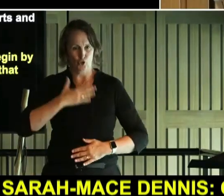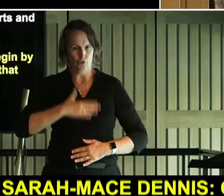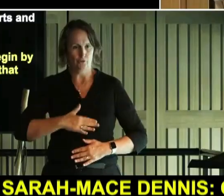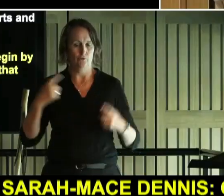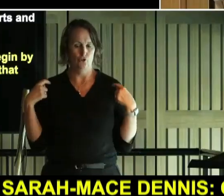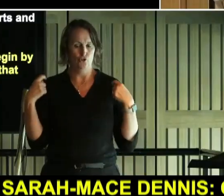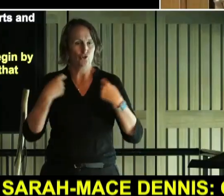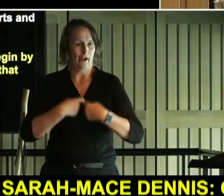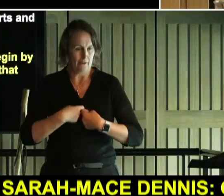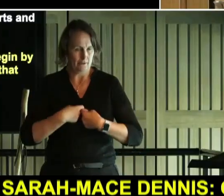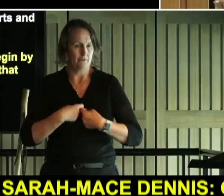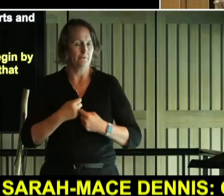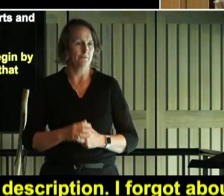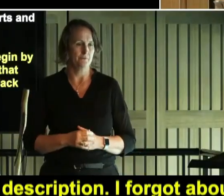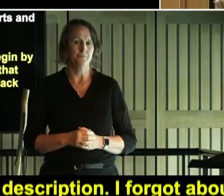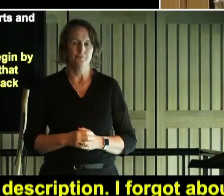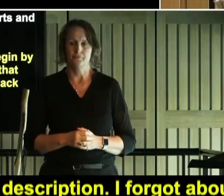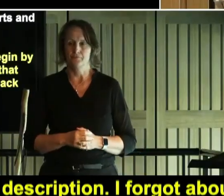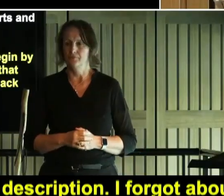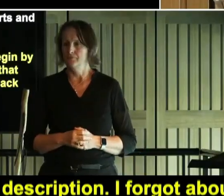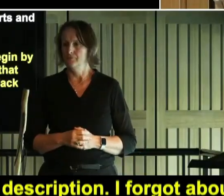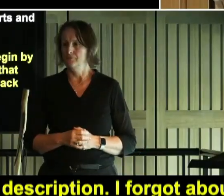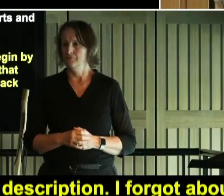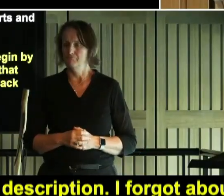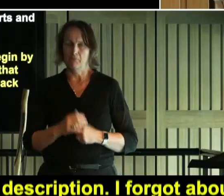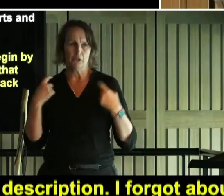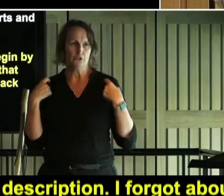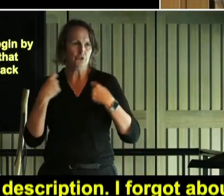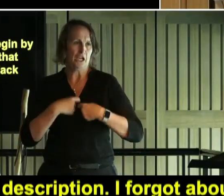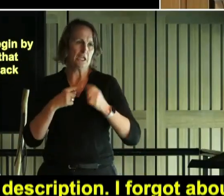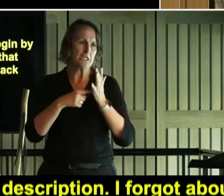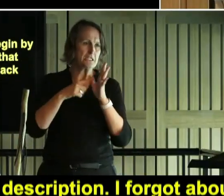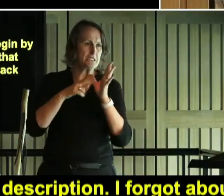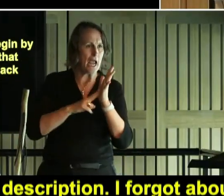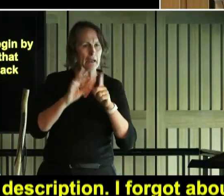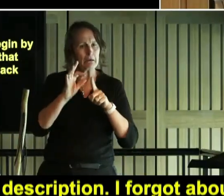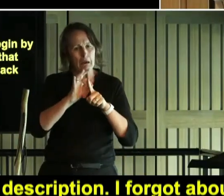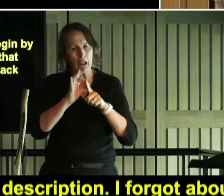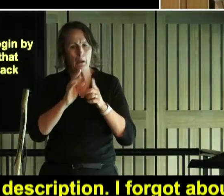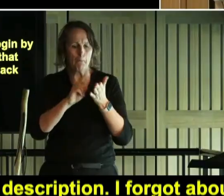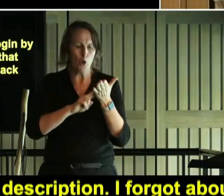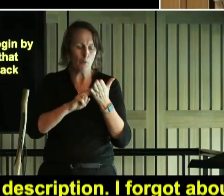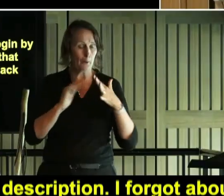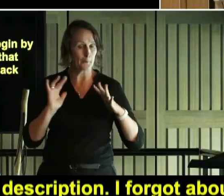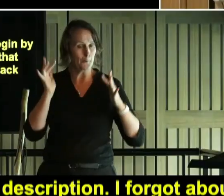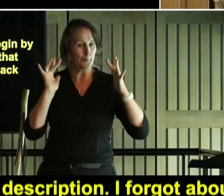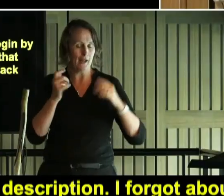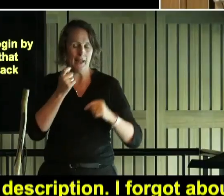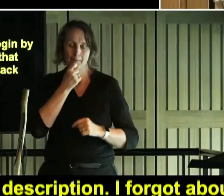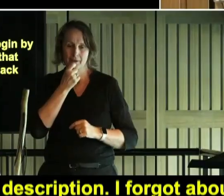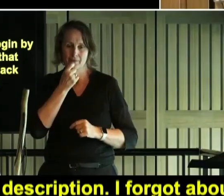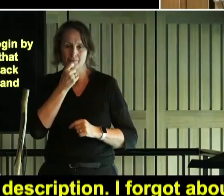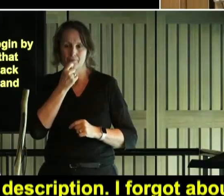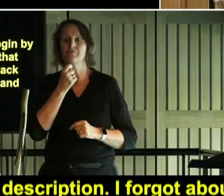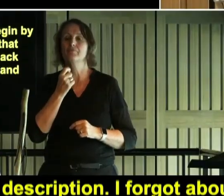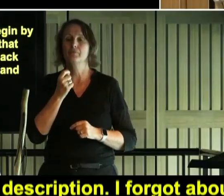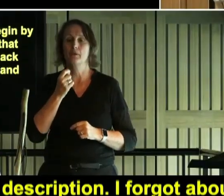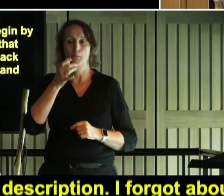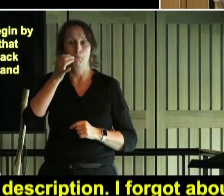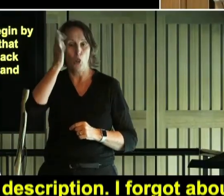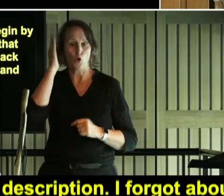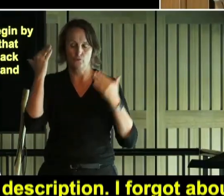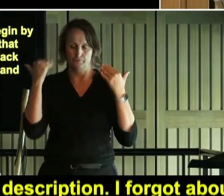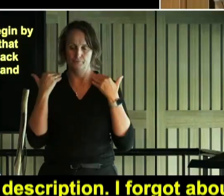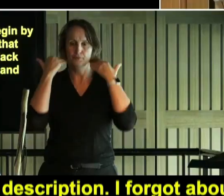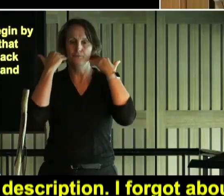a jacket over the top, which is tan and purple and a little bit sparkly. And I have a short